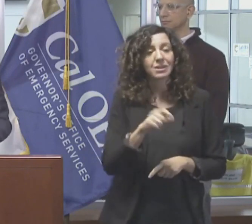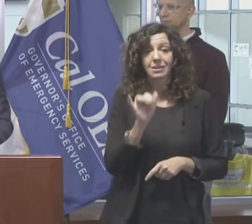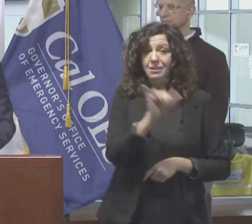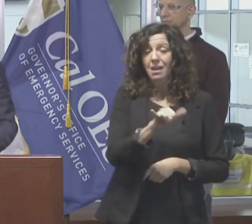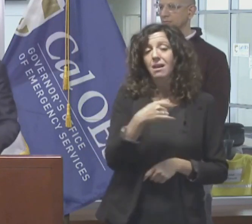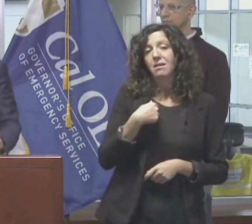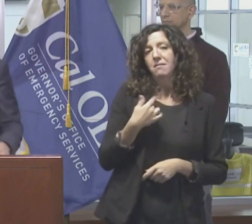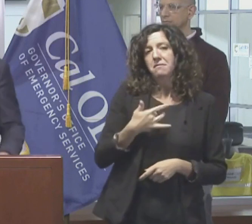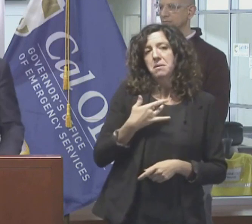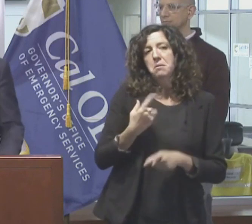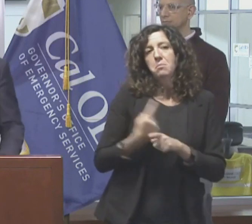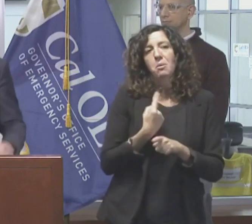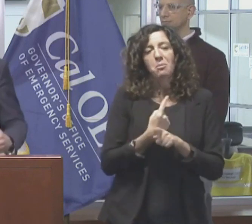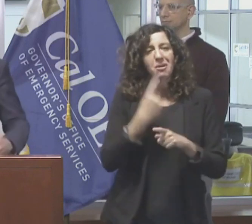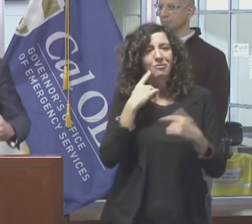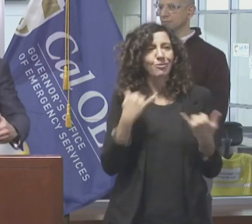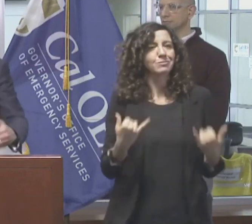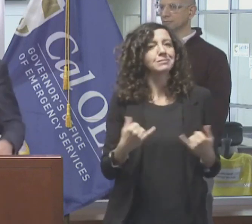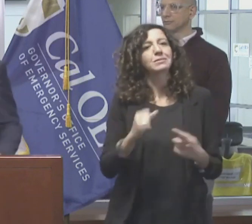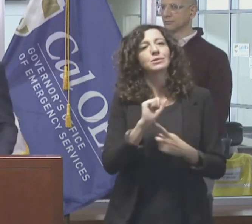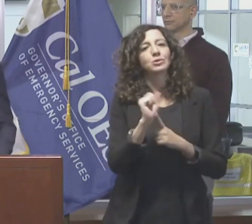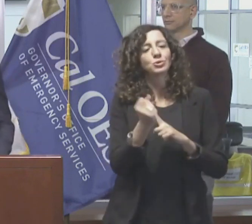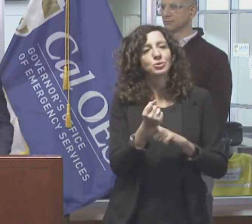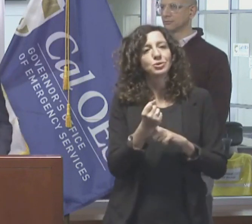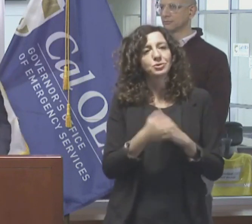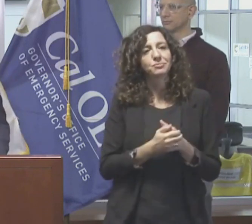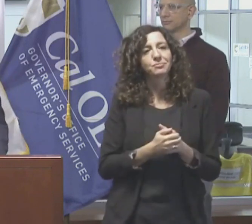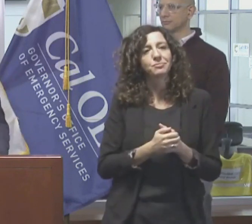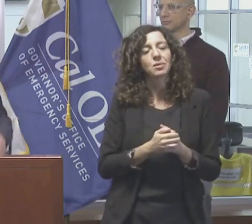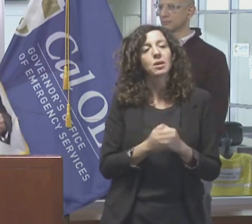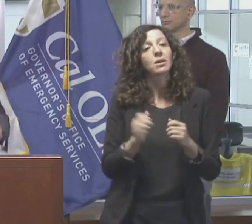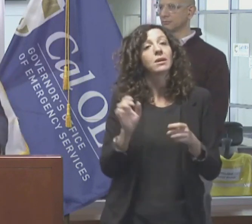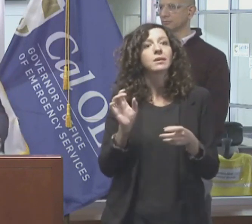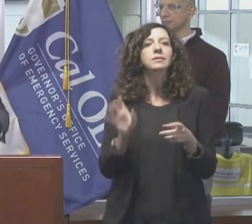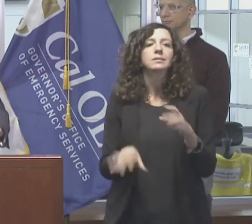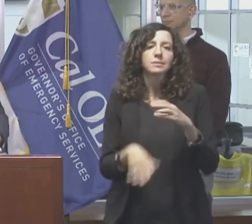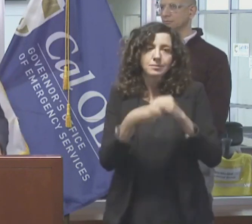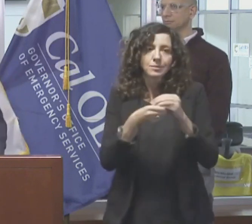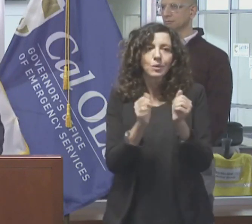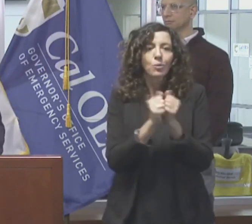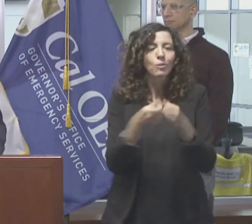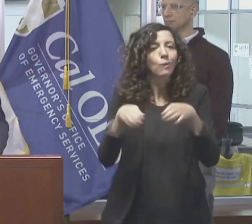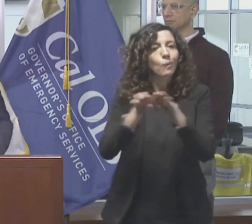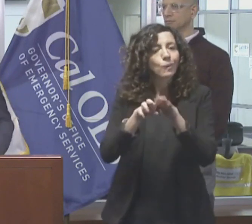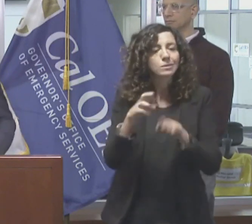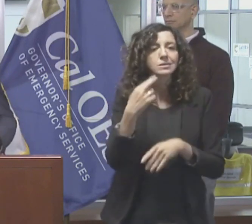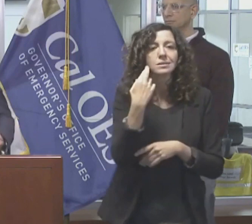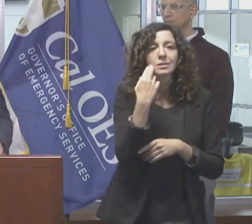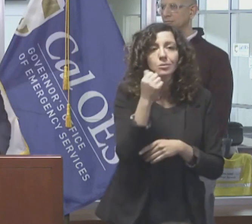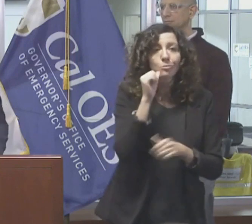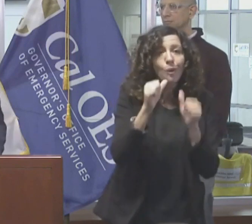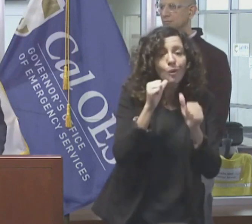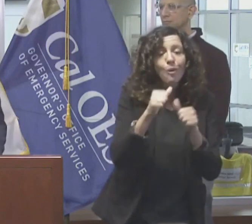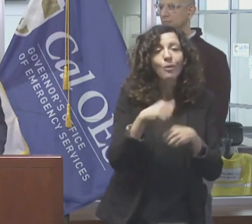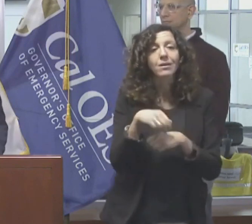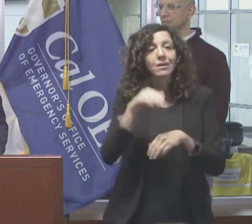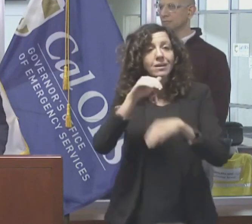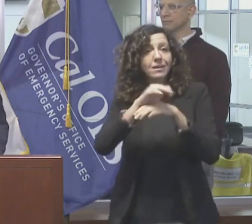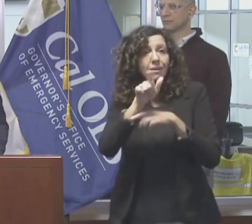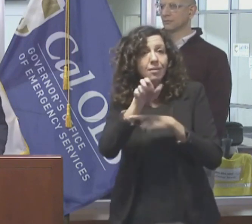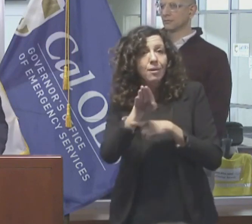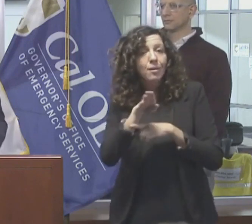again to this moment, with the additional steps on bars, nightclubs, wineries, brew pubs, and the